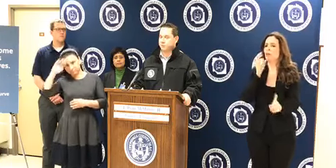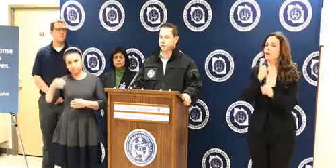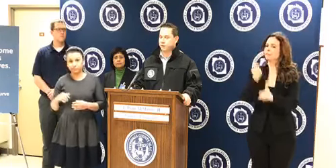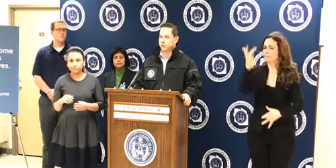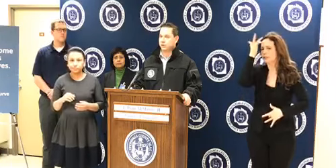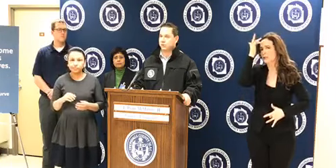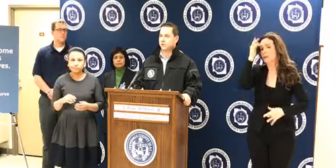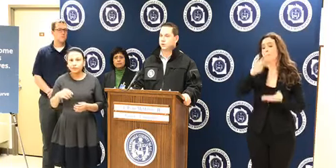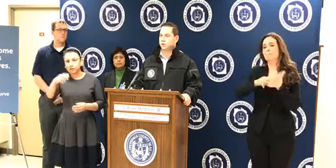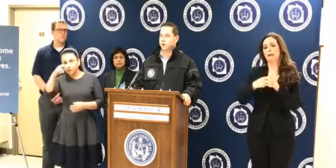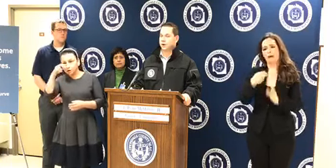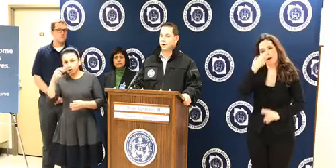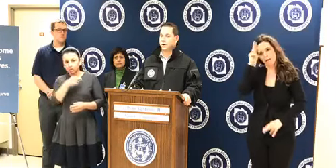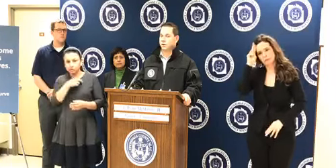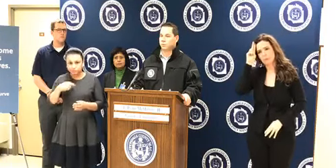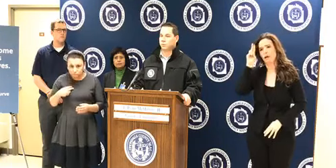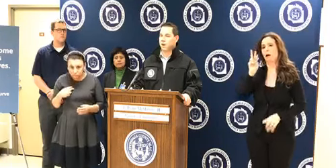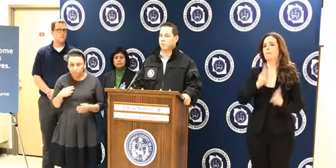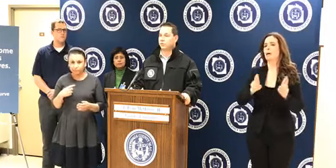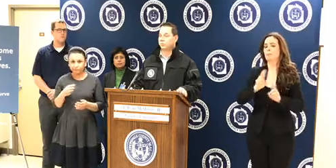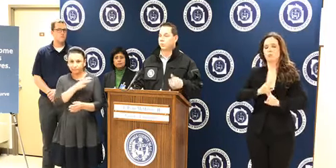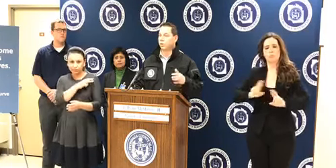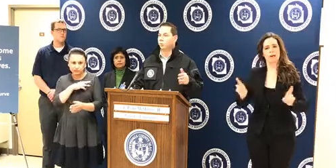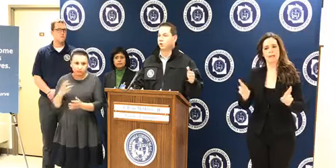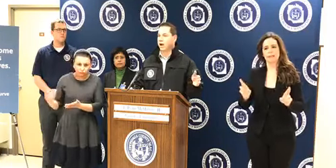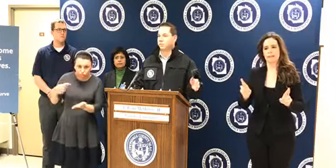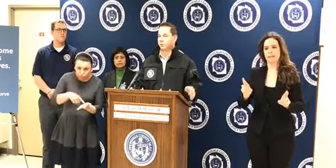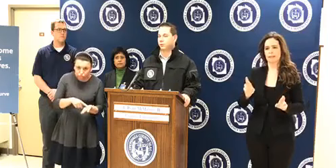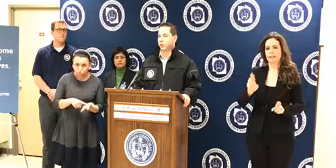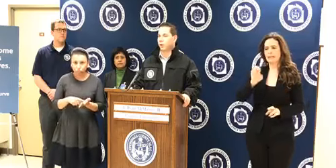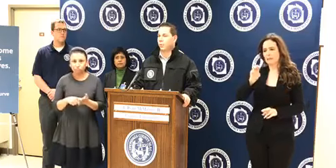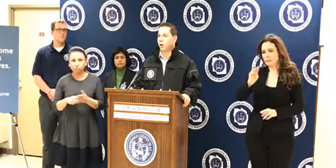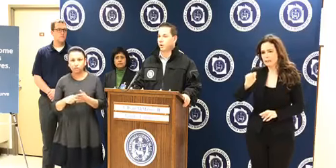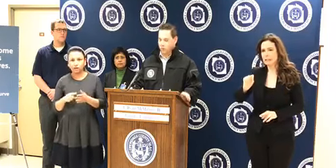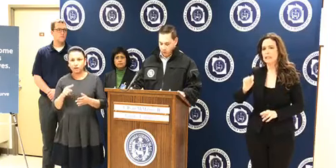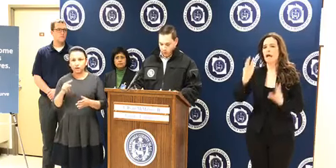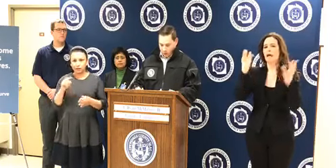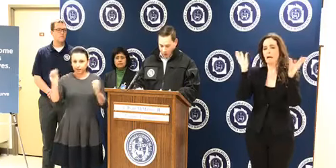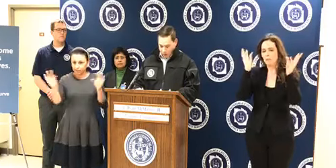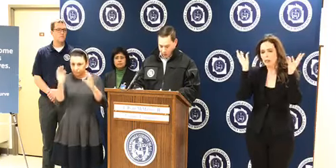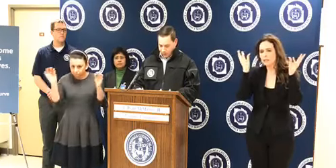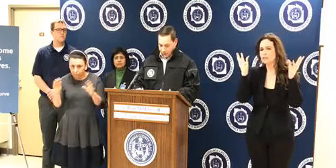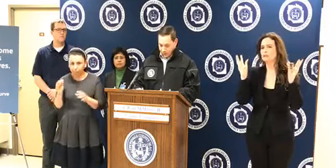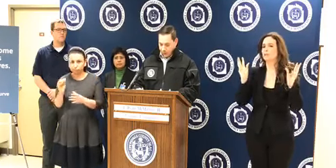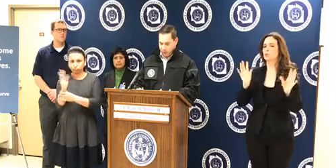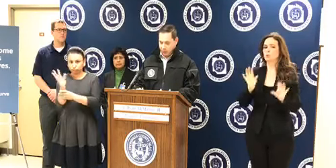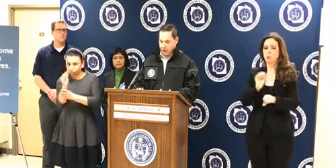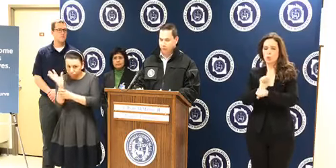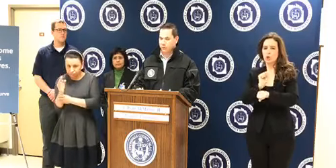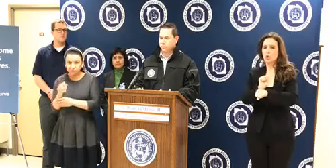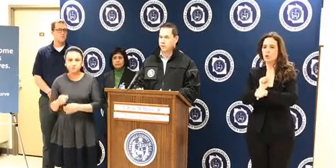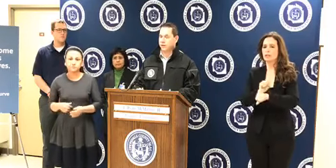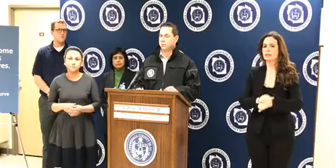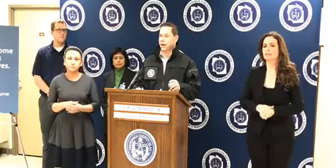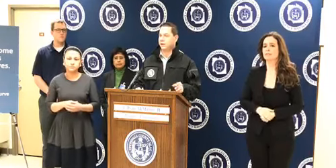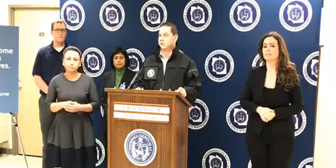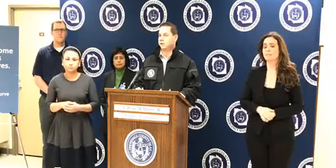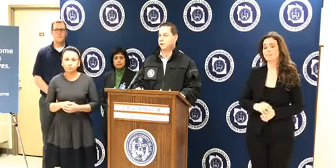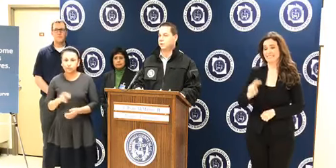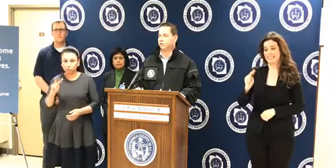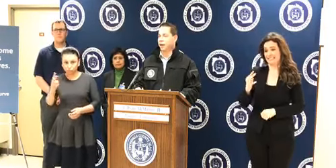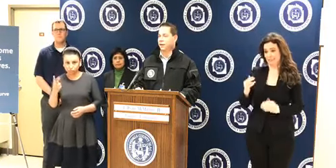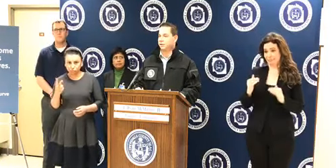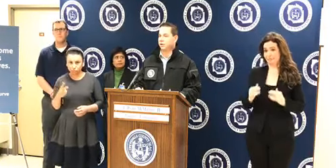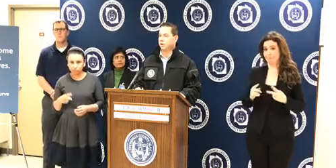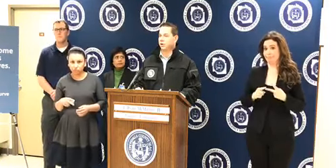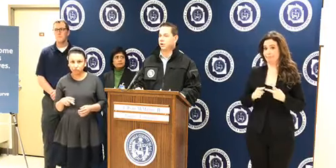management professionals able to perform their jobs and perform them well. Secondly, taking policies